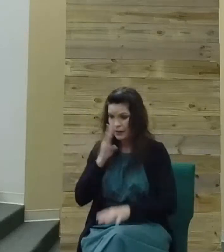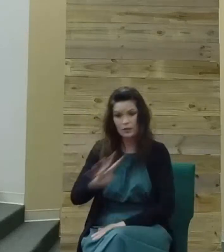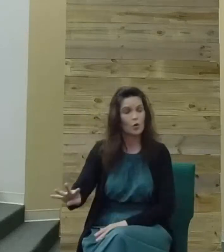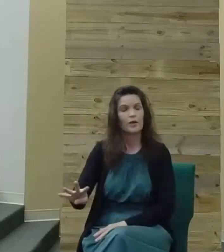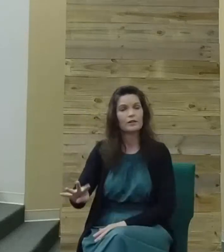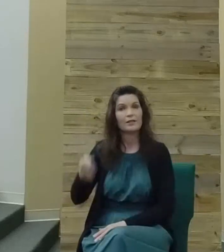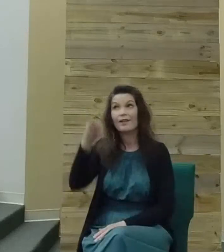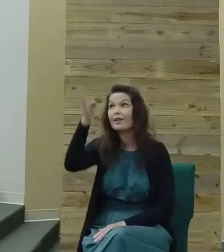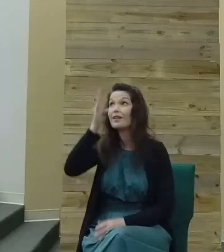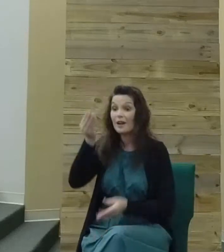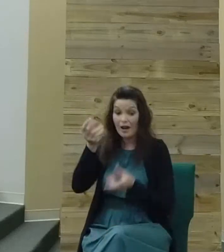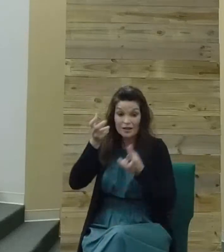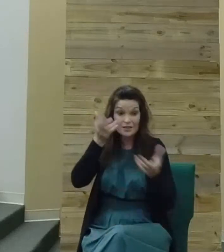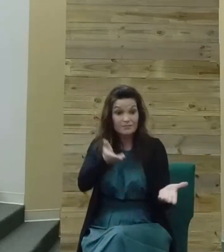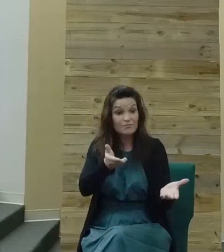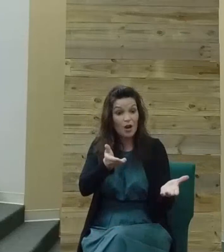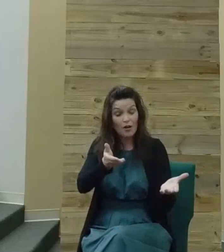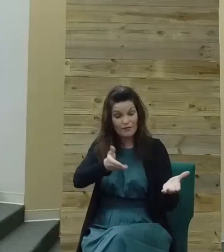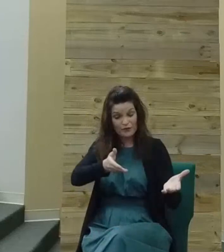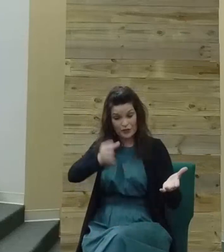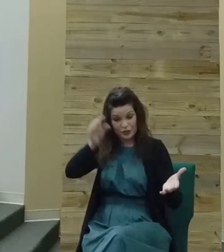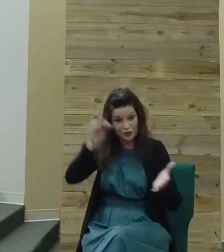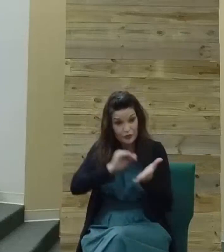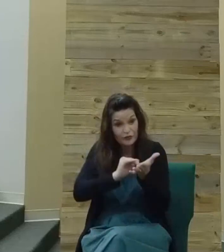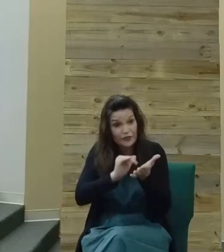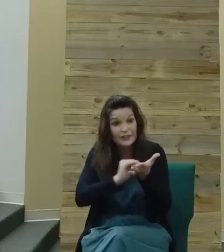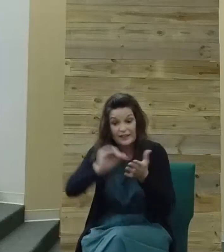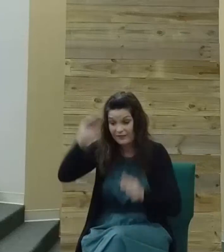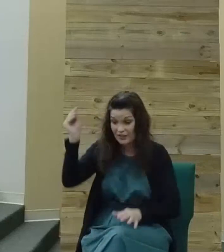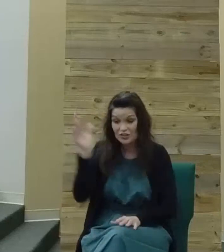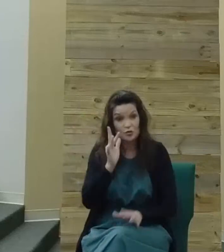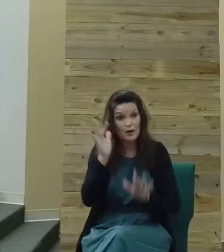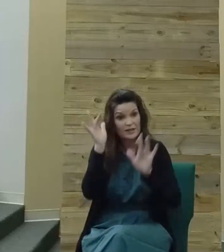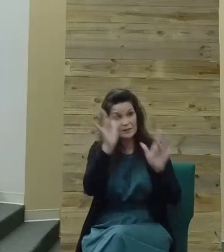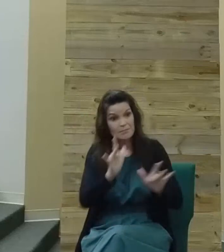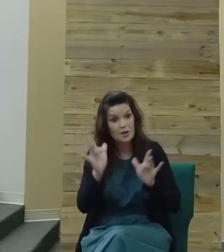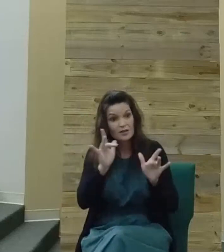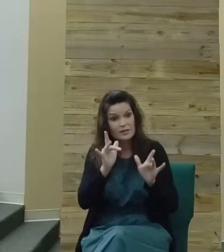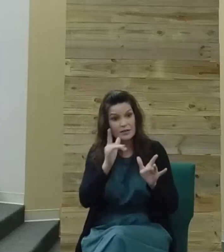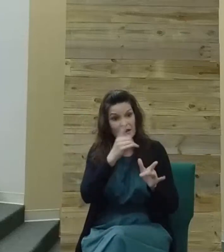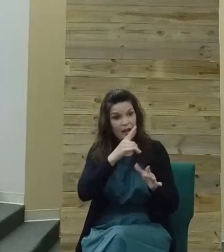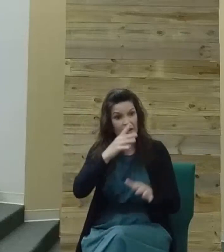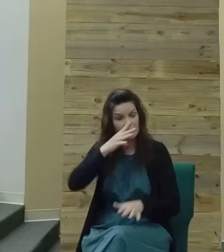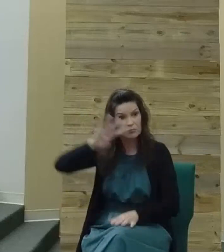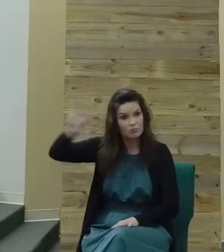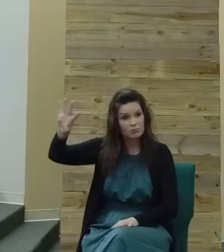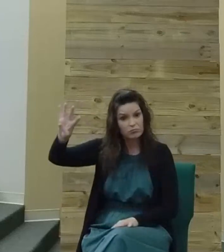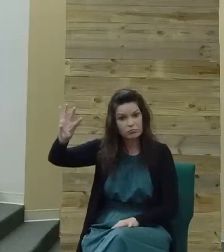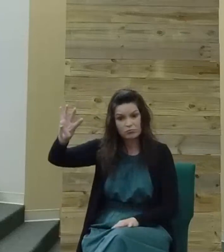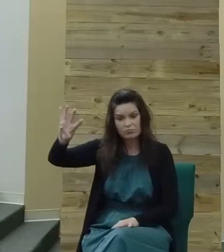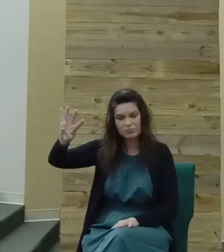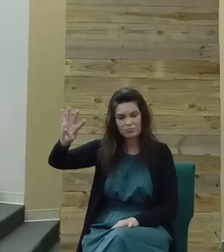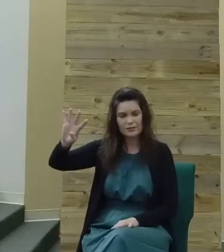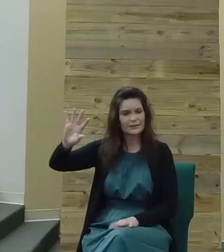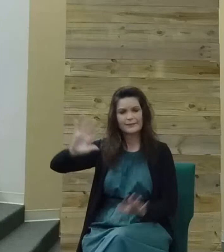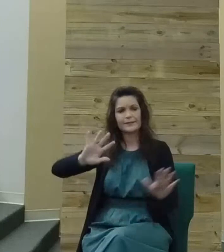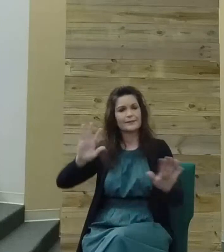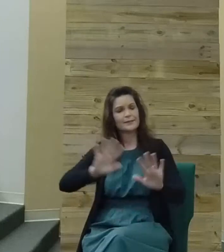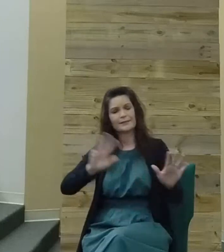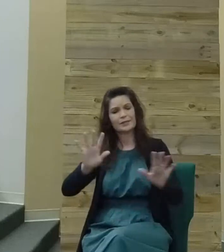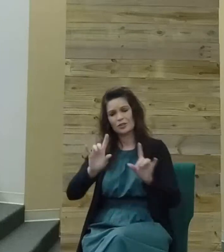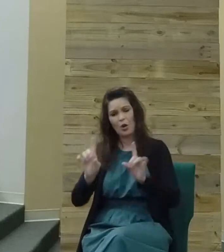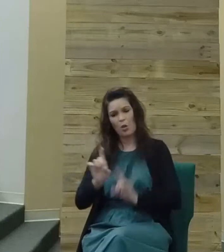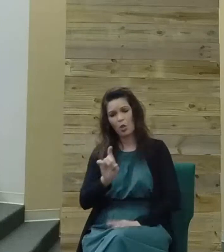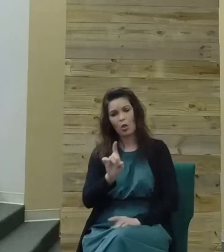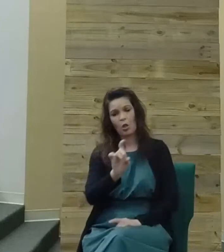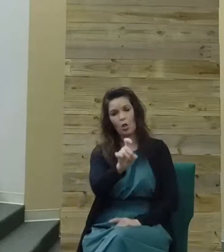you grace and forgiveness and mercy and reconciliation, and don't receive the message in vain.